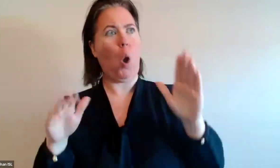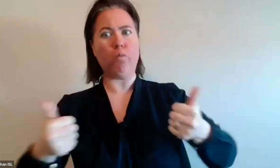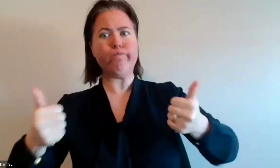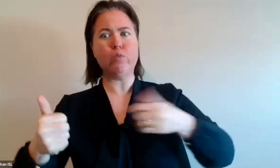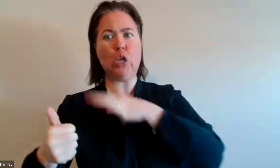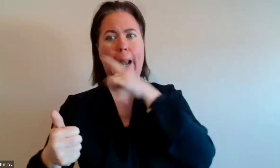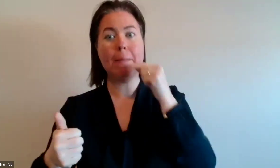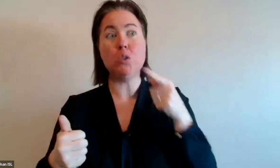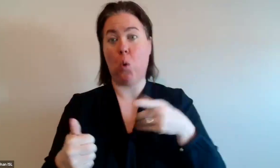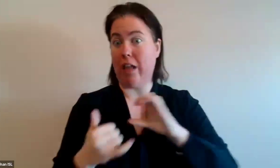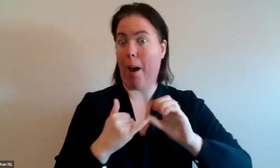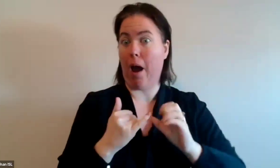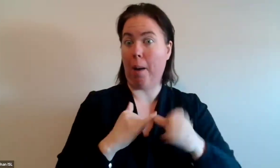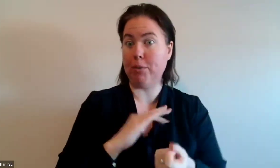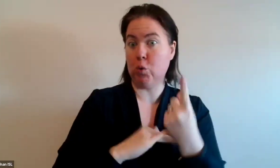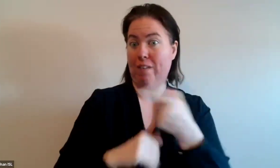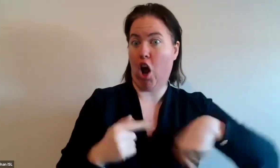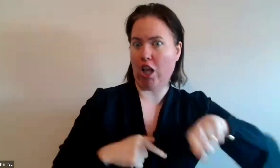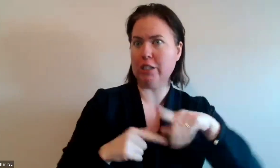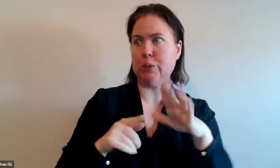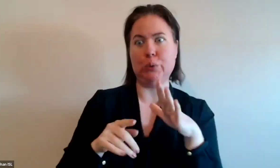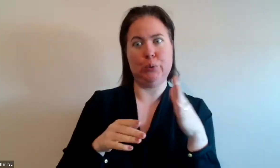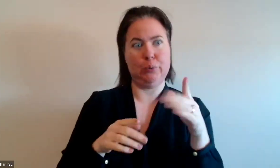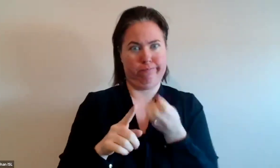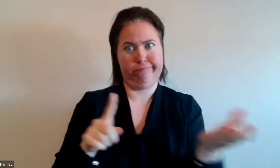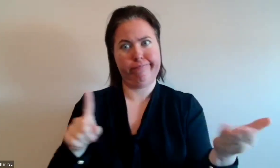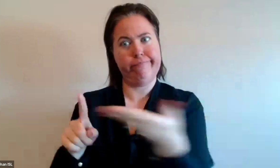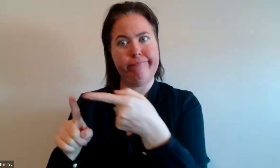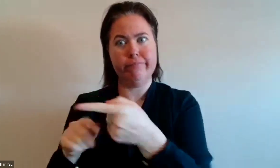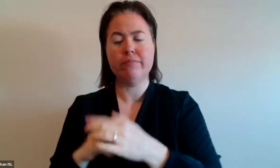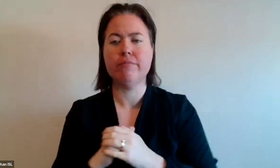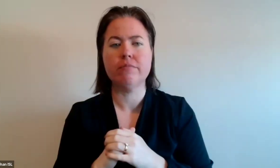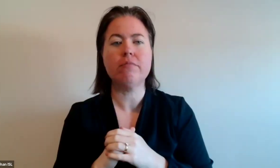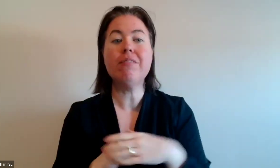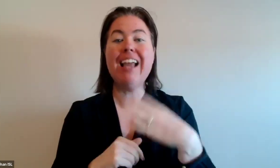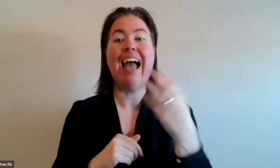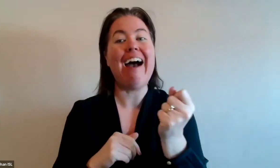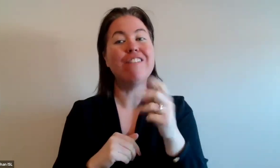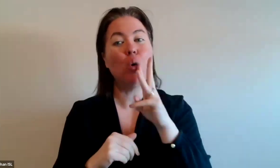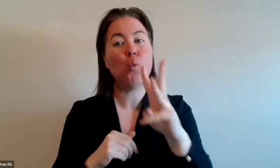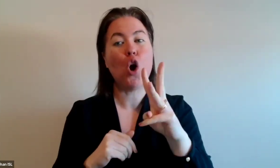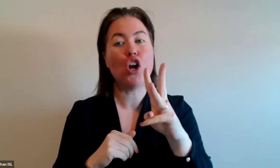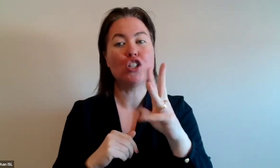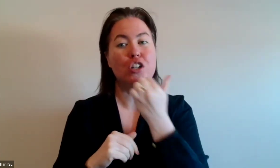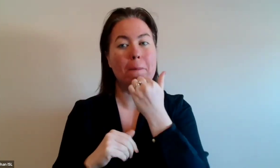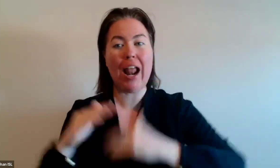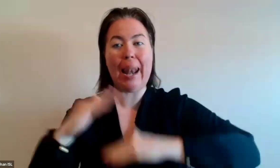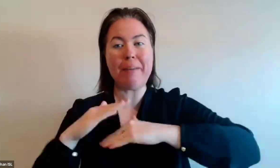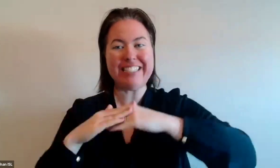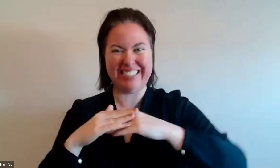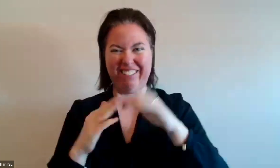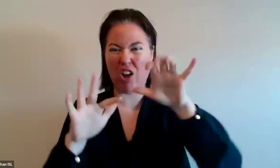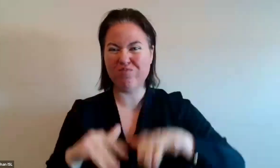for us in that respect. We do also have a word limit for the list of issues. The maximum word limit